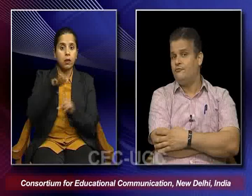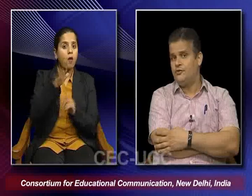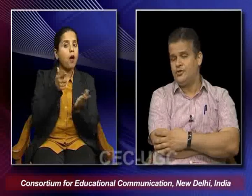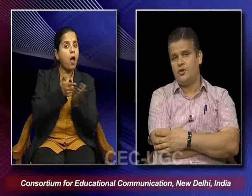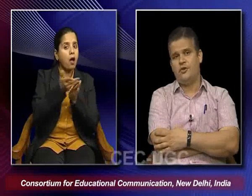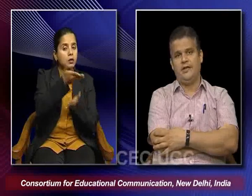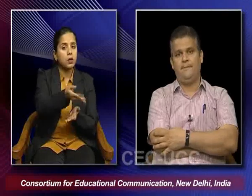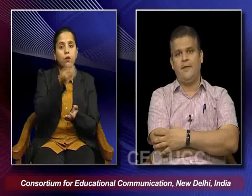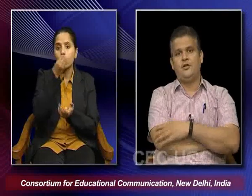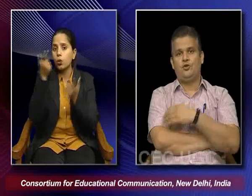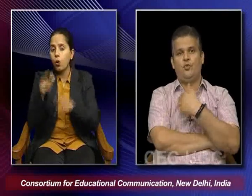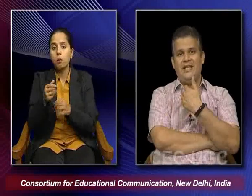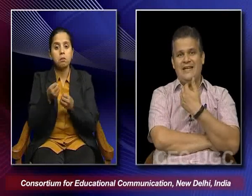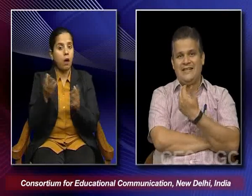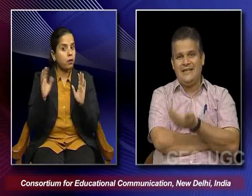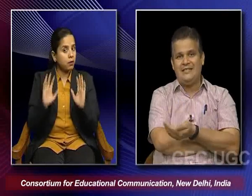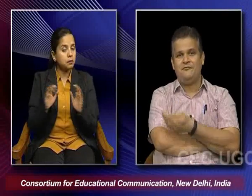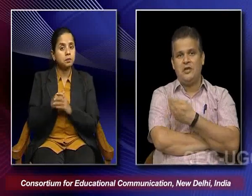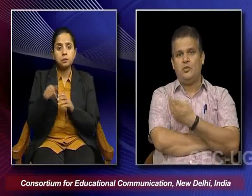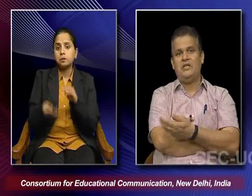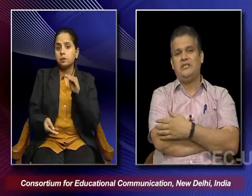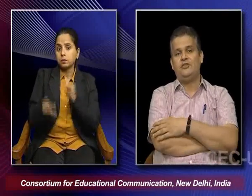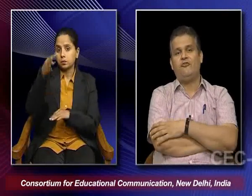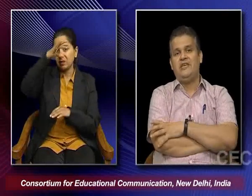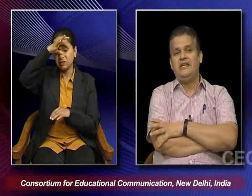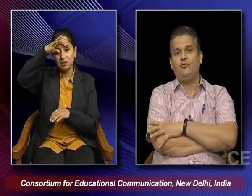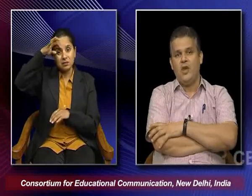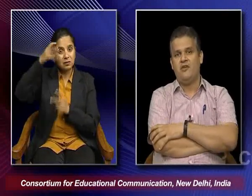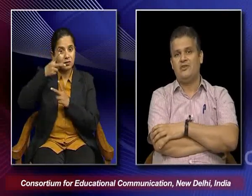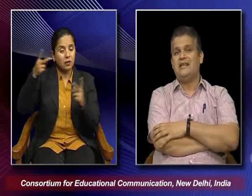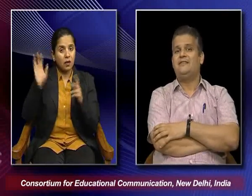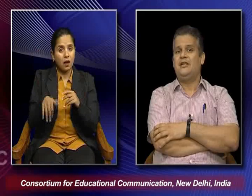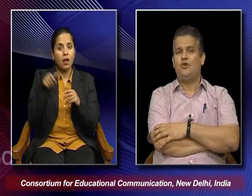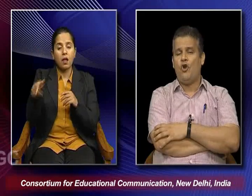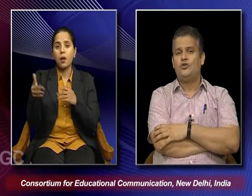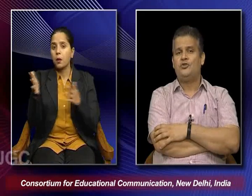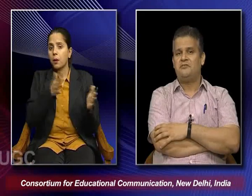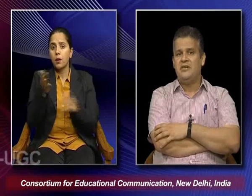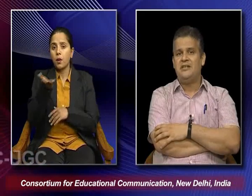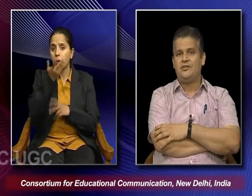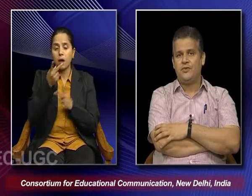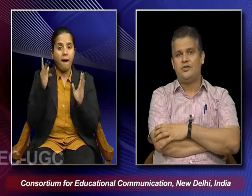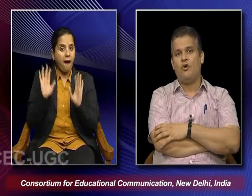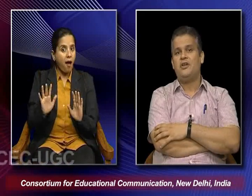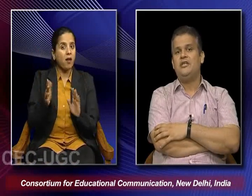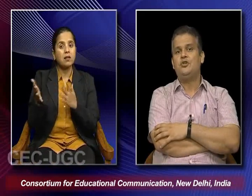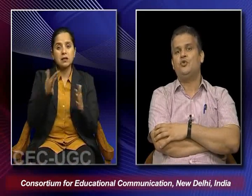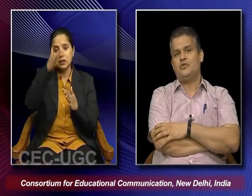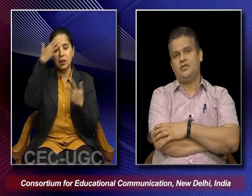and food security. So with increasing frequencies of heat waves, there is also tremendous stress